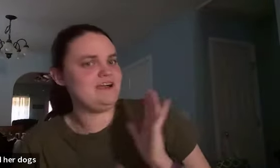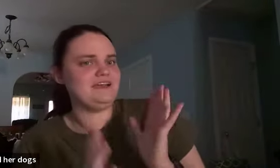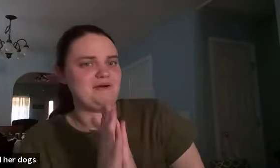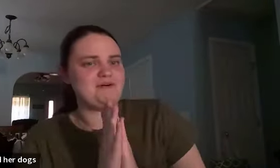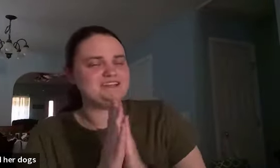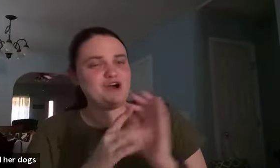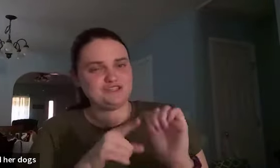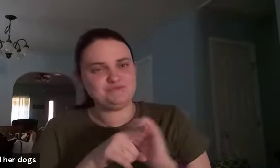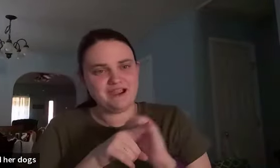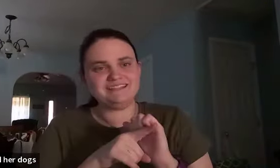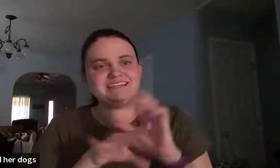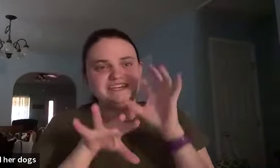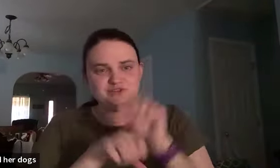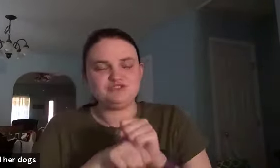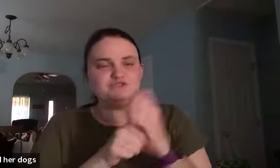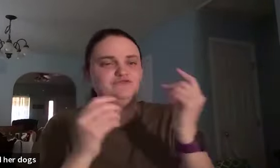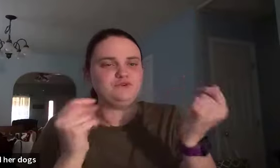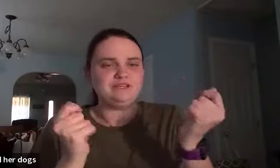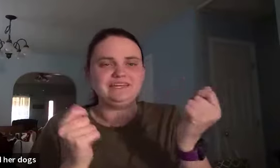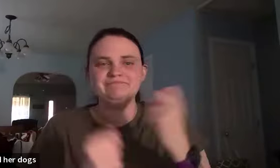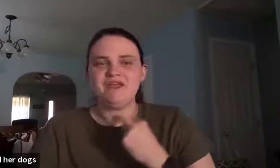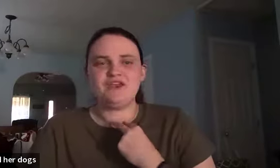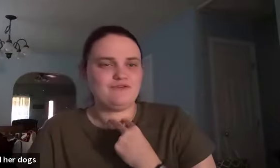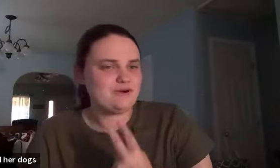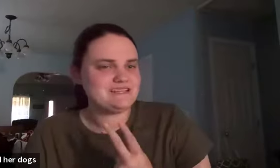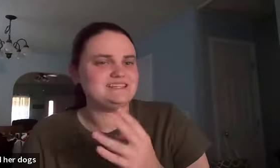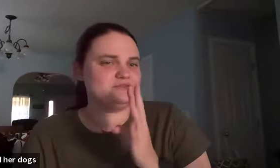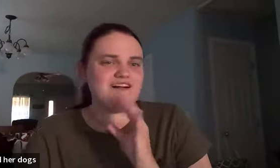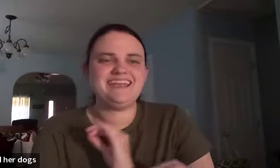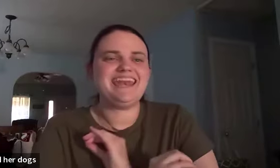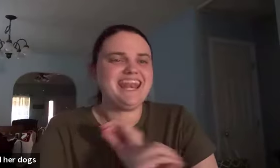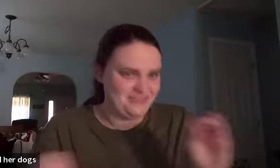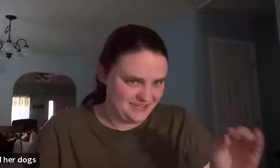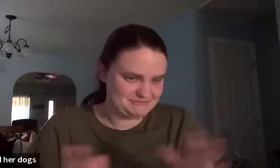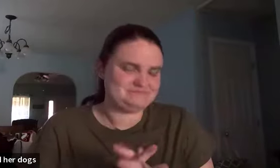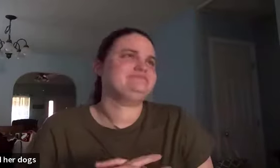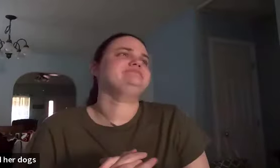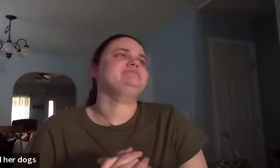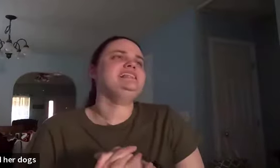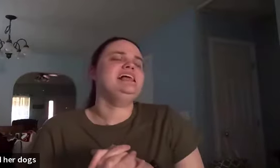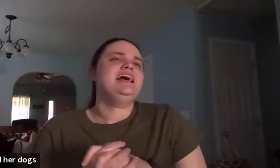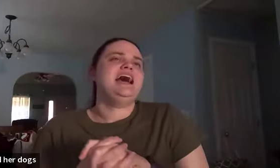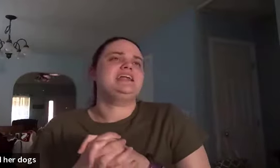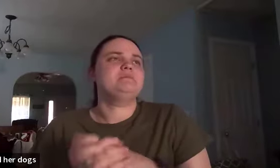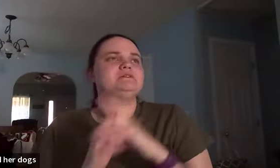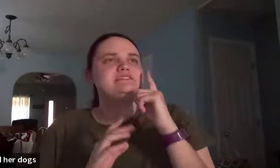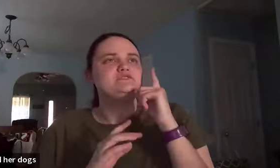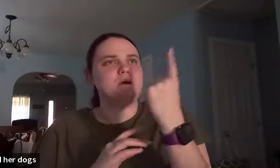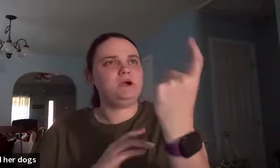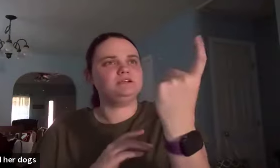polite. I wanted to also practice and get used to fully no voicing, no talking, nothing. And I remember seeing this one